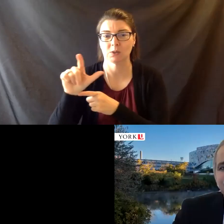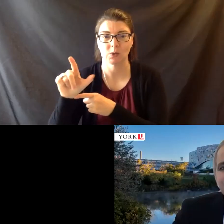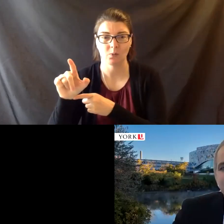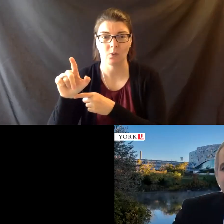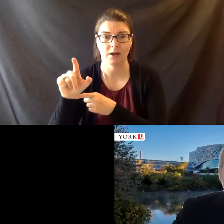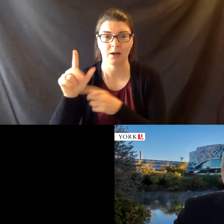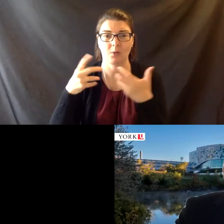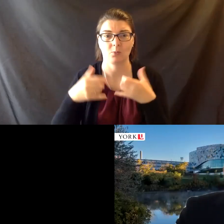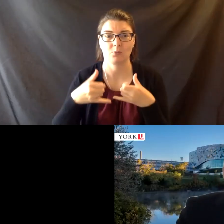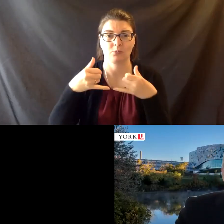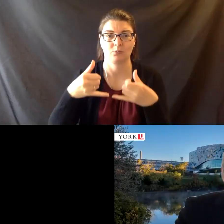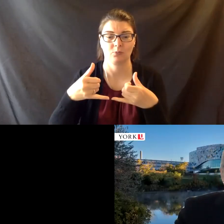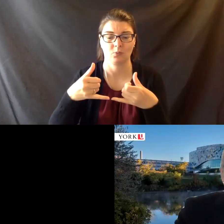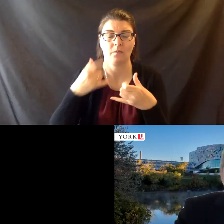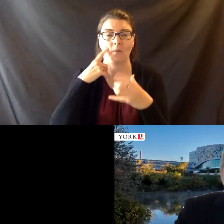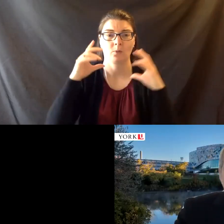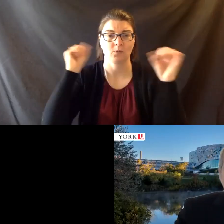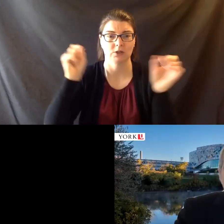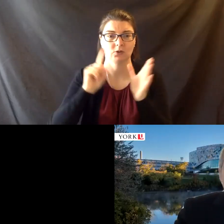President's Research Excellence Award winner.